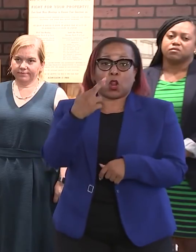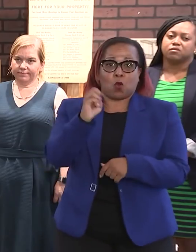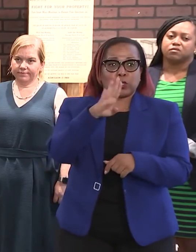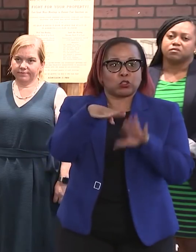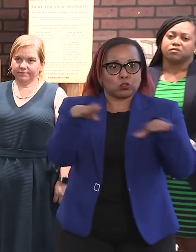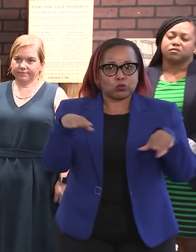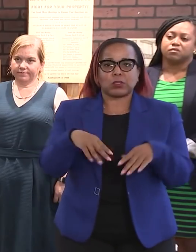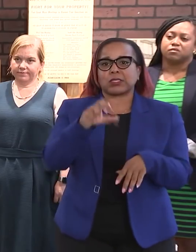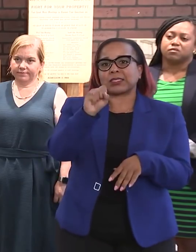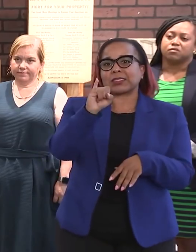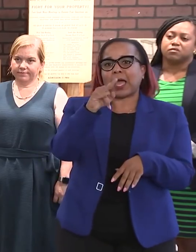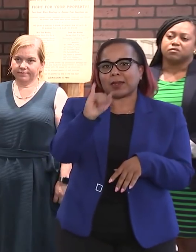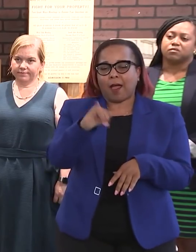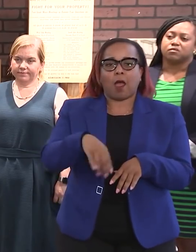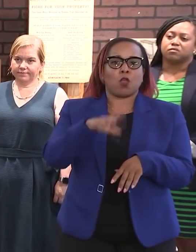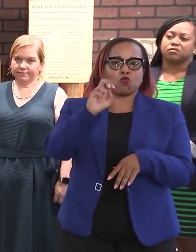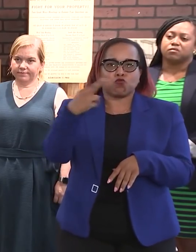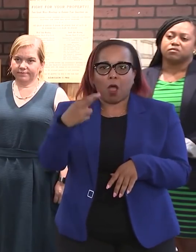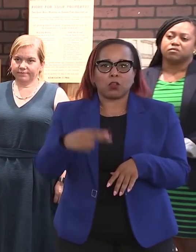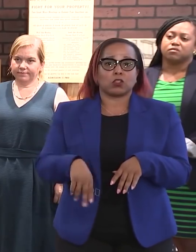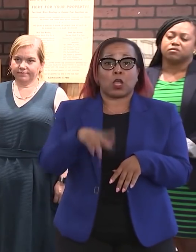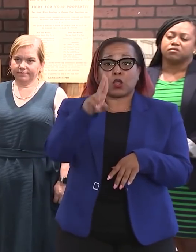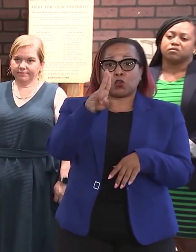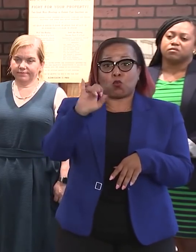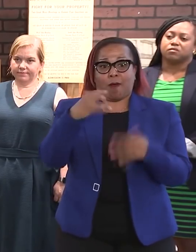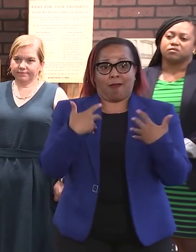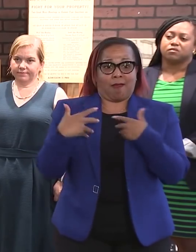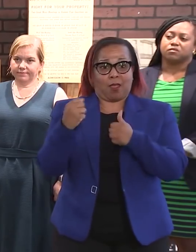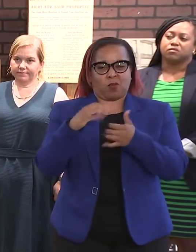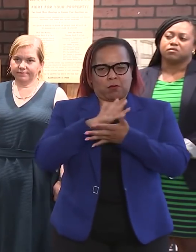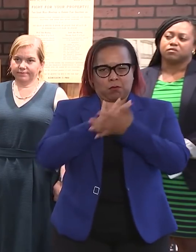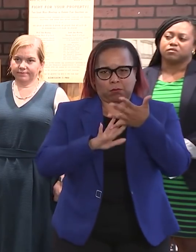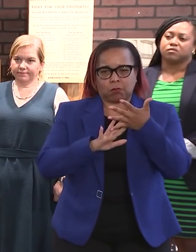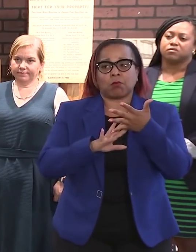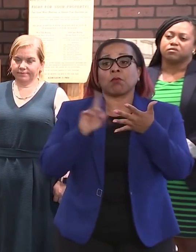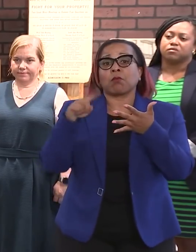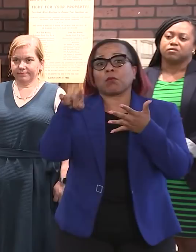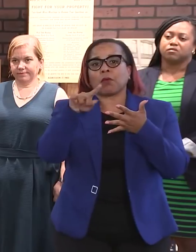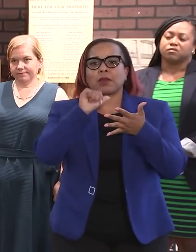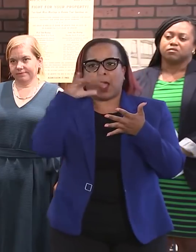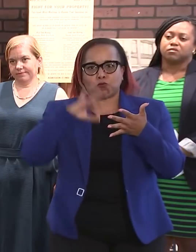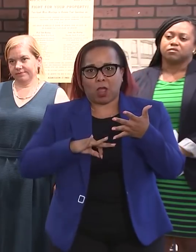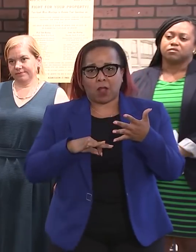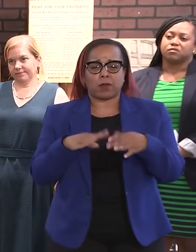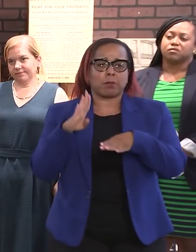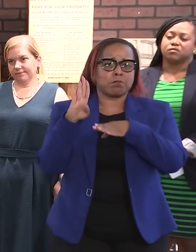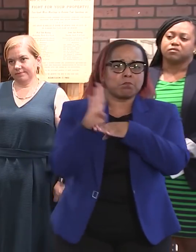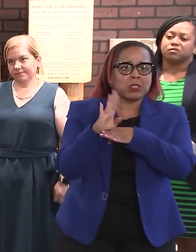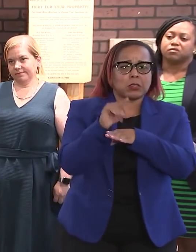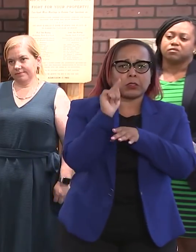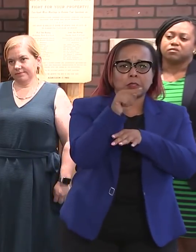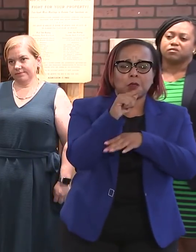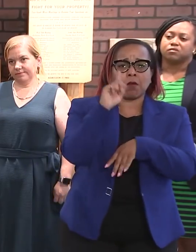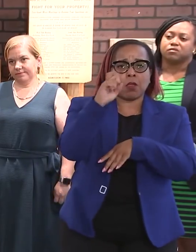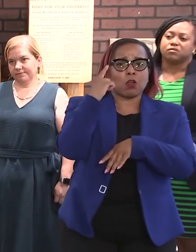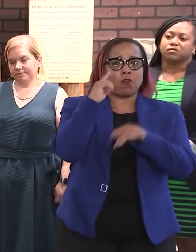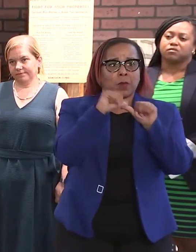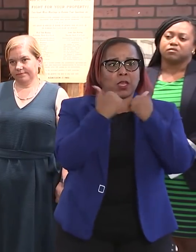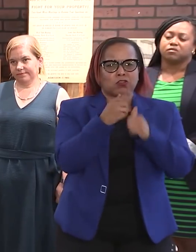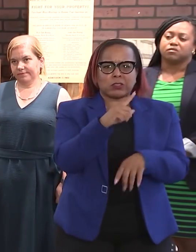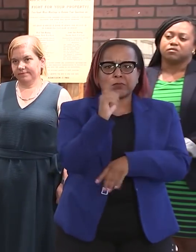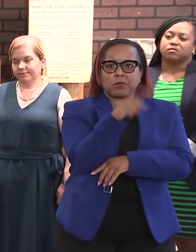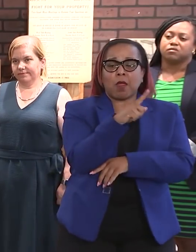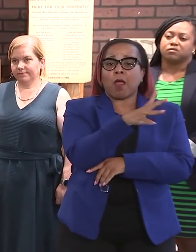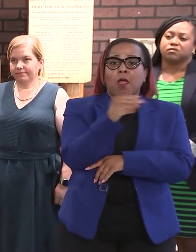Children's, Sinai, Rush, and UI Health, a multitude of nonprofits, businesses, government